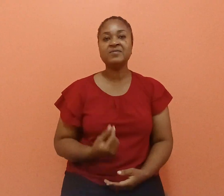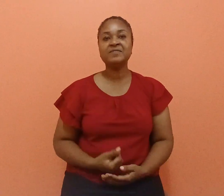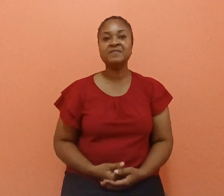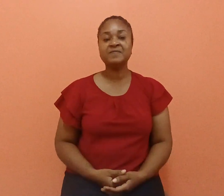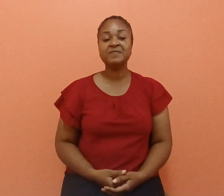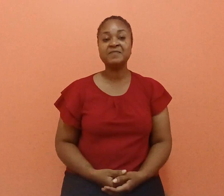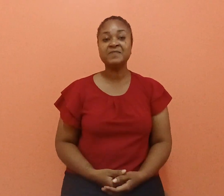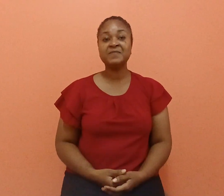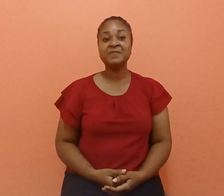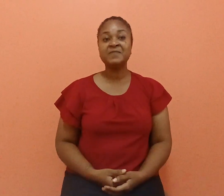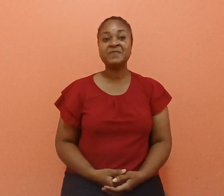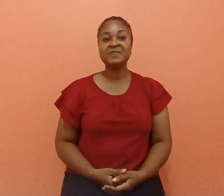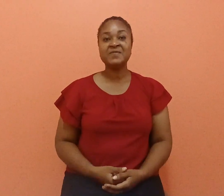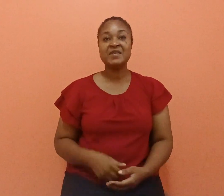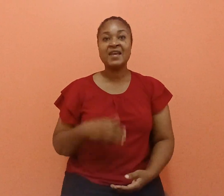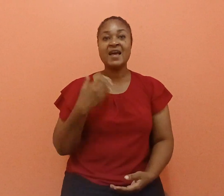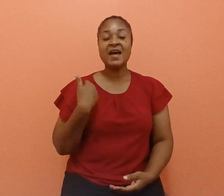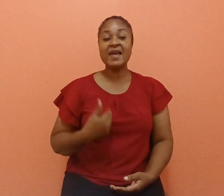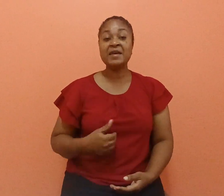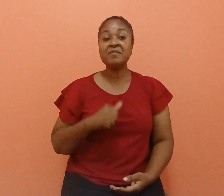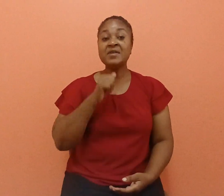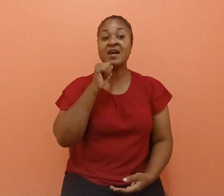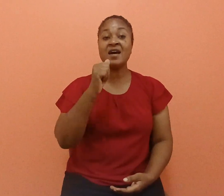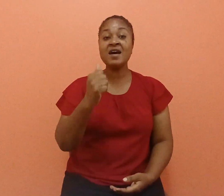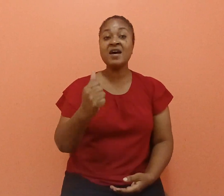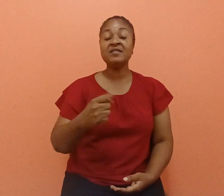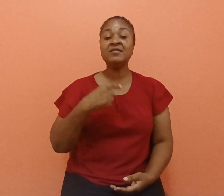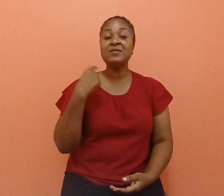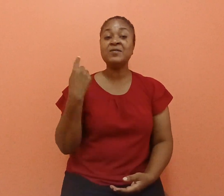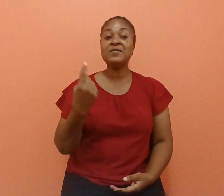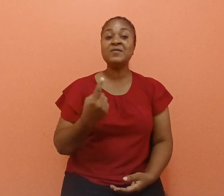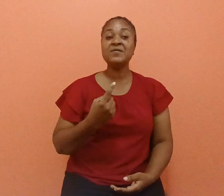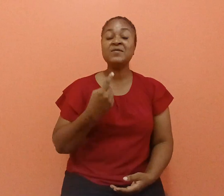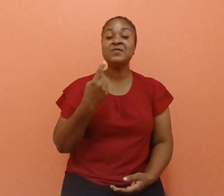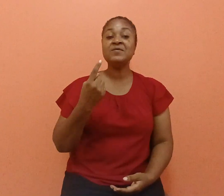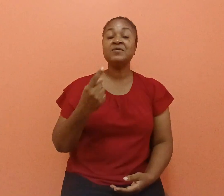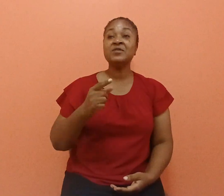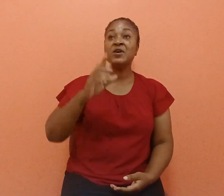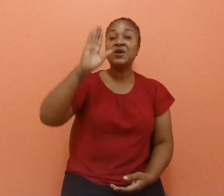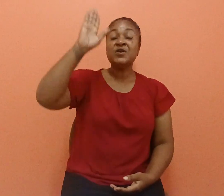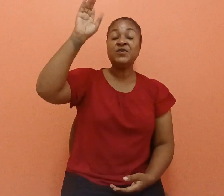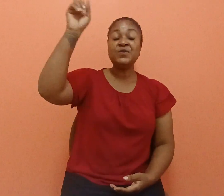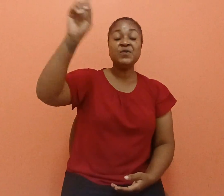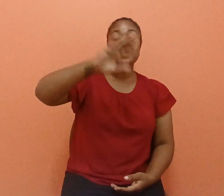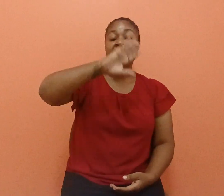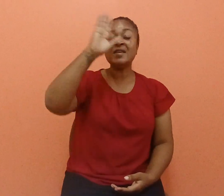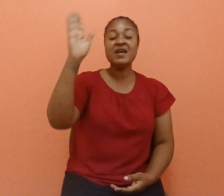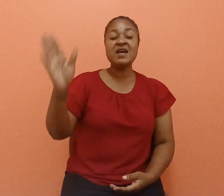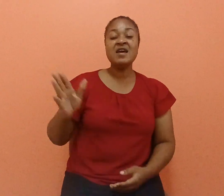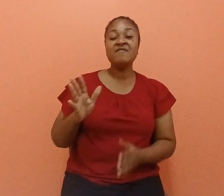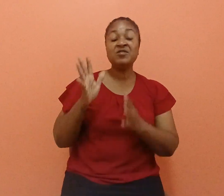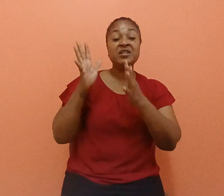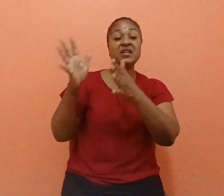alone. I am not alone. You will never